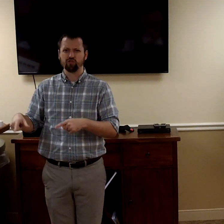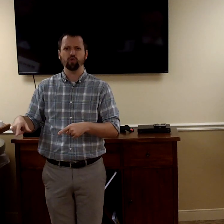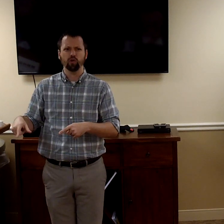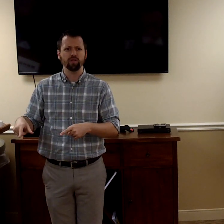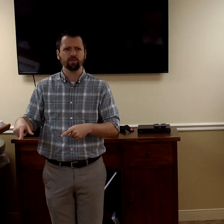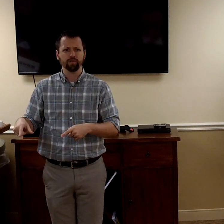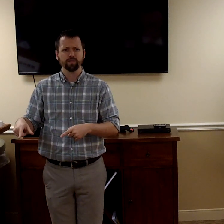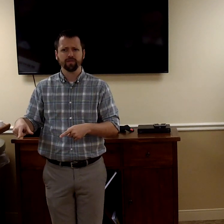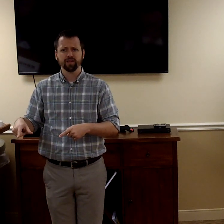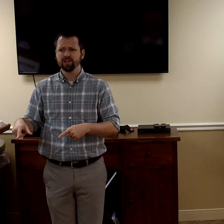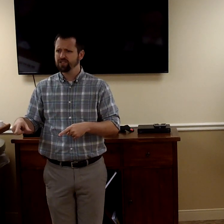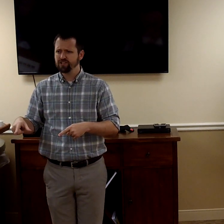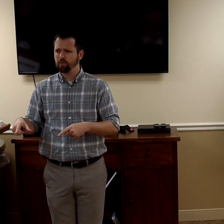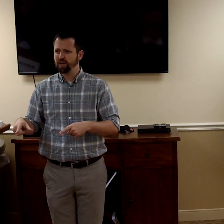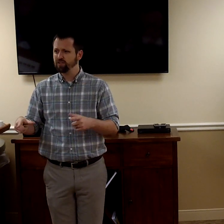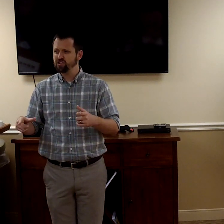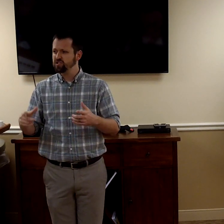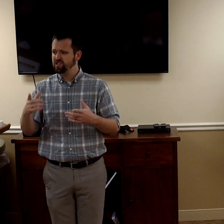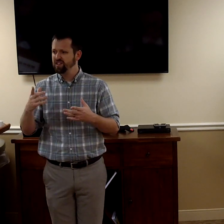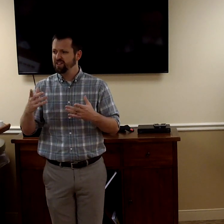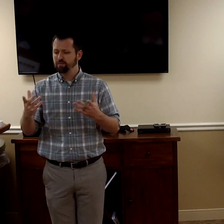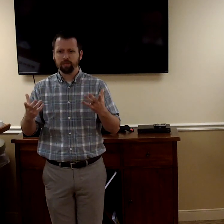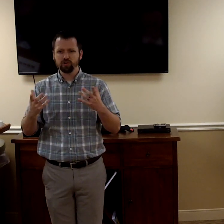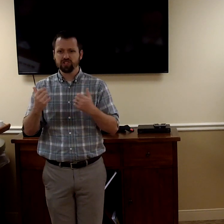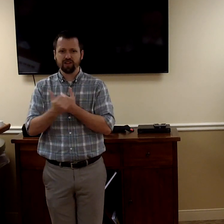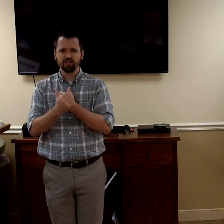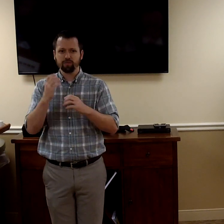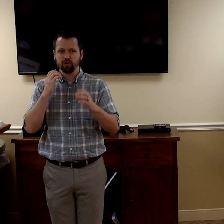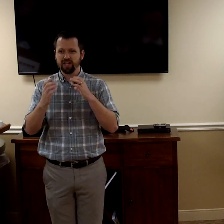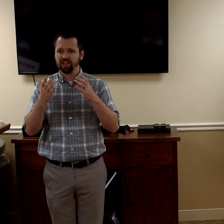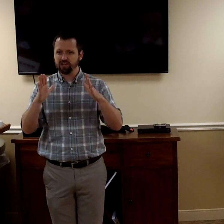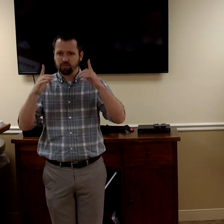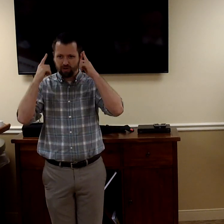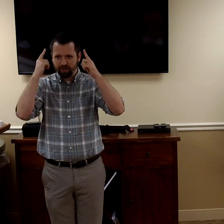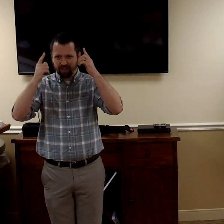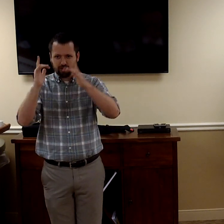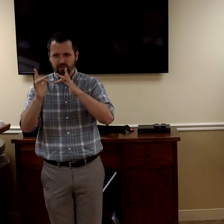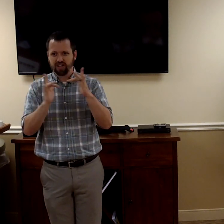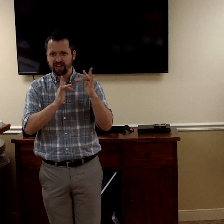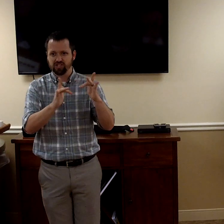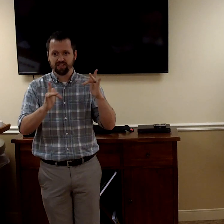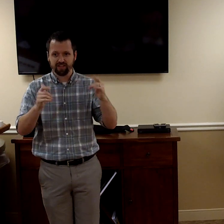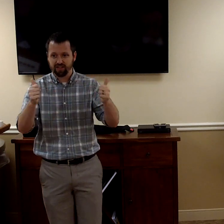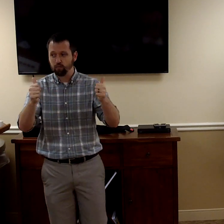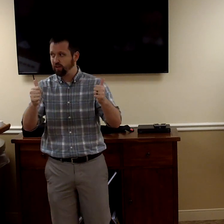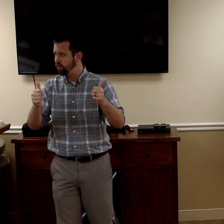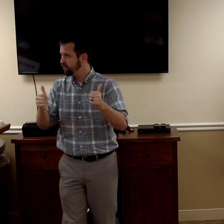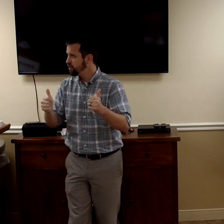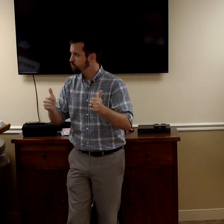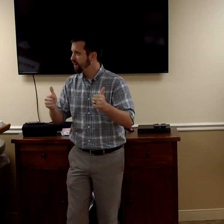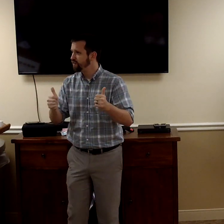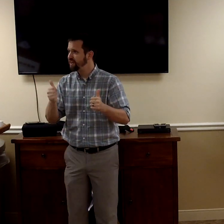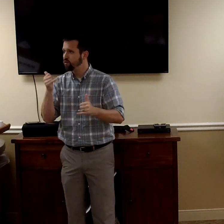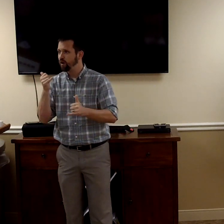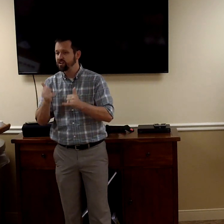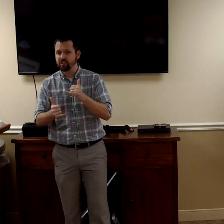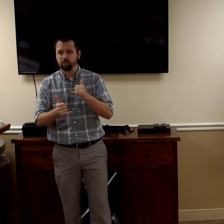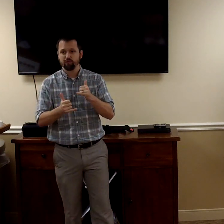school. So, but it's just, people just love to communicate. Let your brain make those connections, and it will. Do we have any questions before